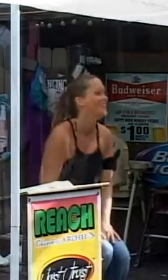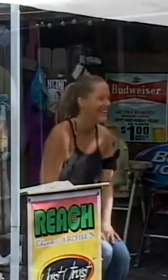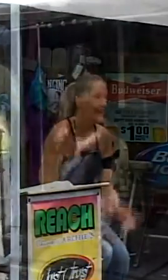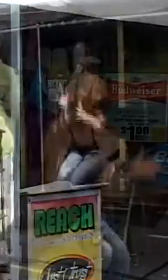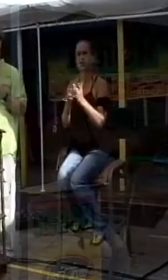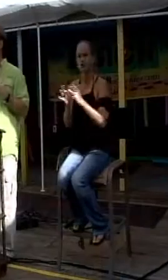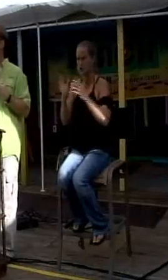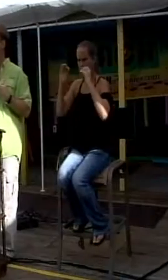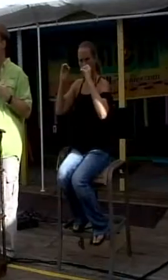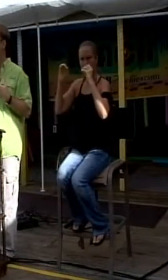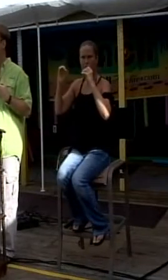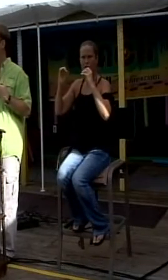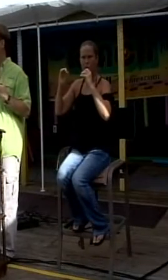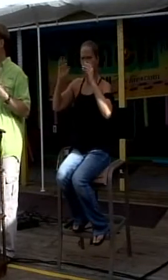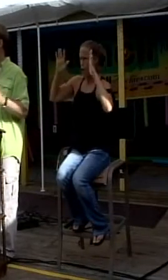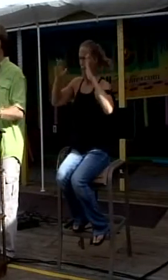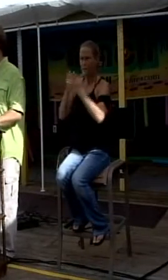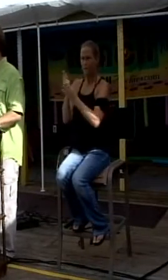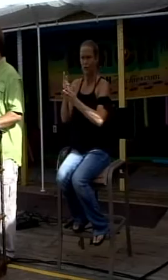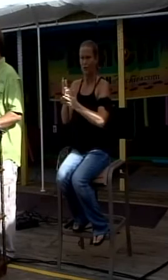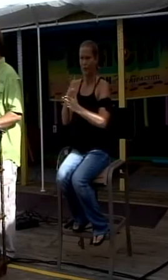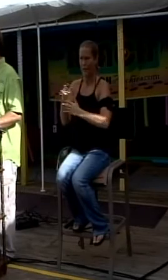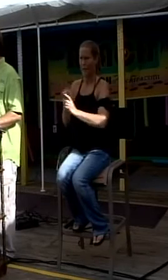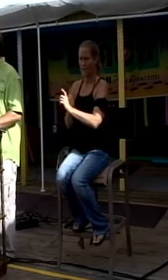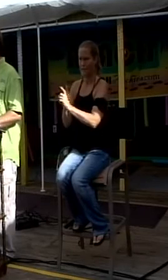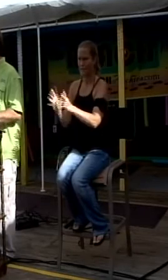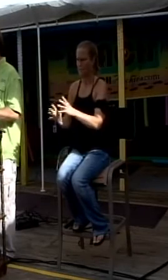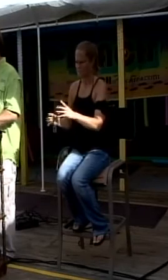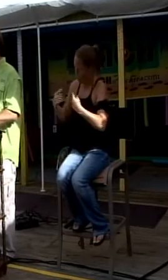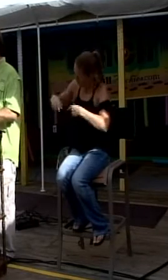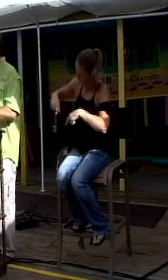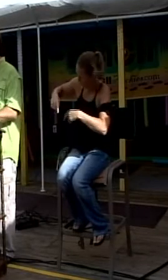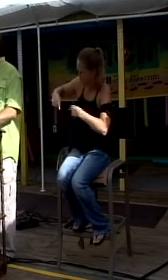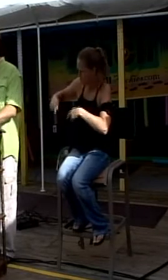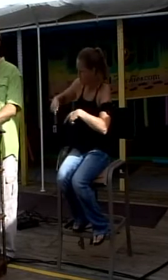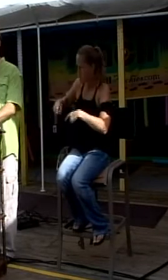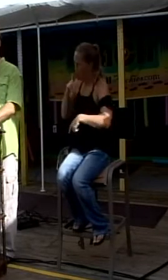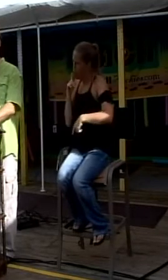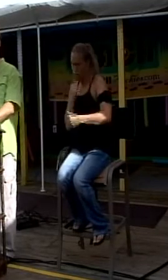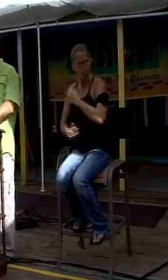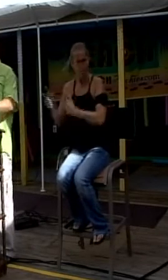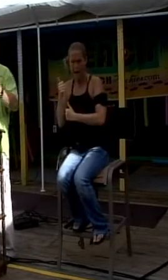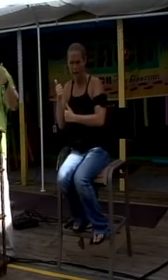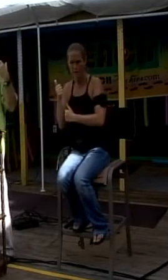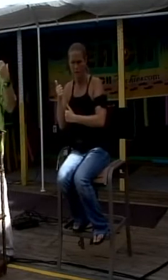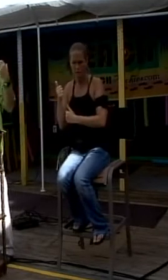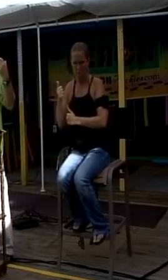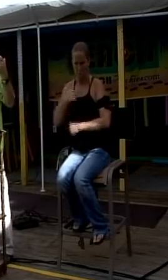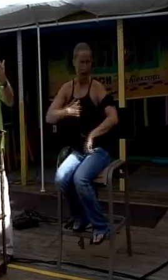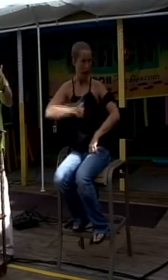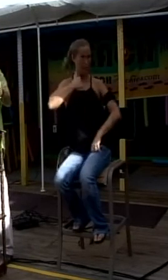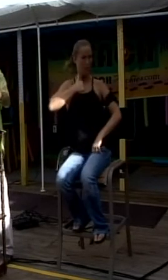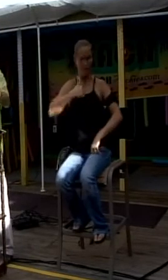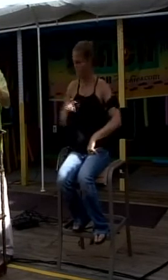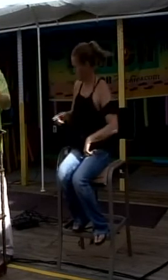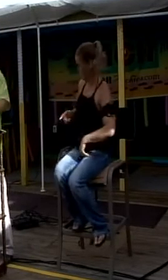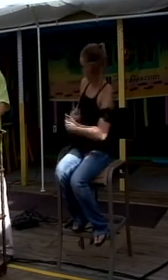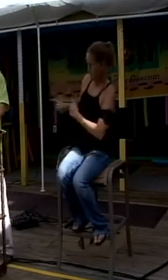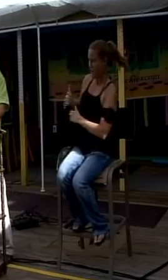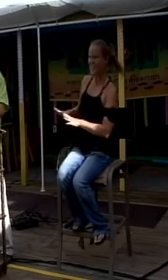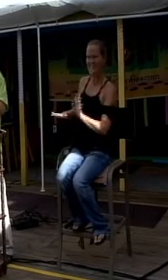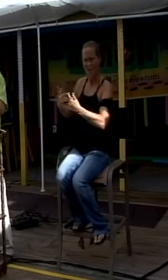were arguing amongst themselves over who would be the greatest in the kingdom. Time and again we saw it. We saw it at the Last